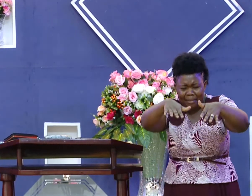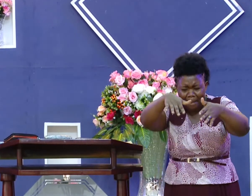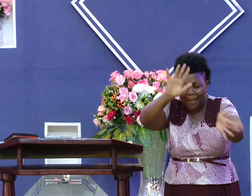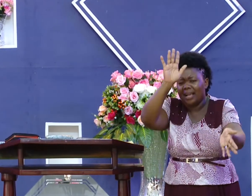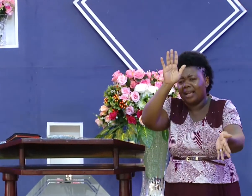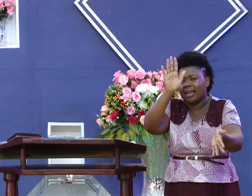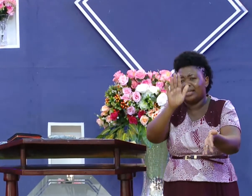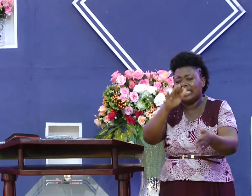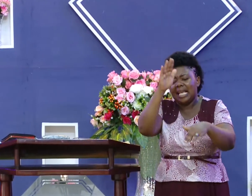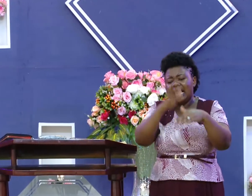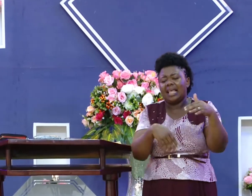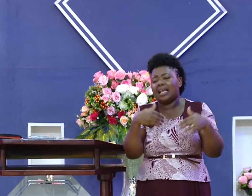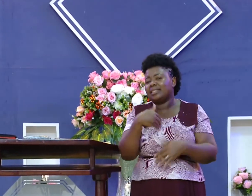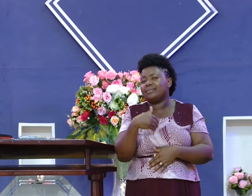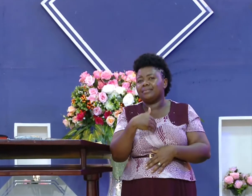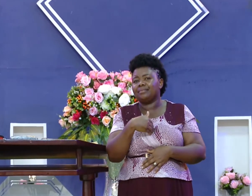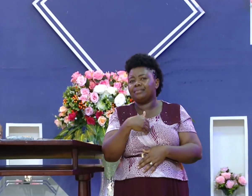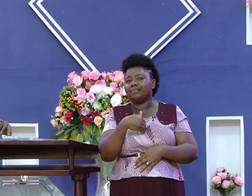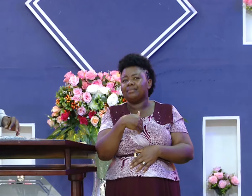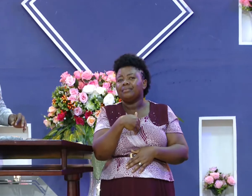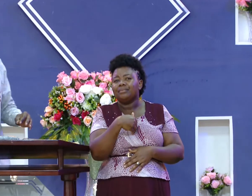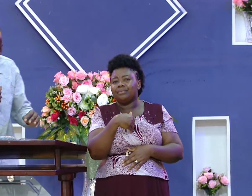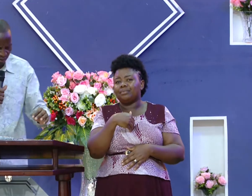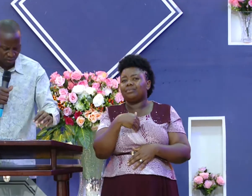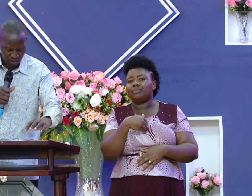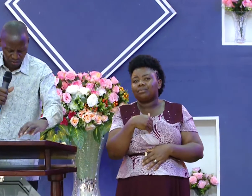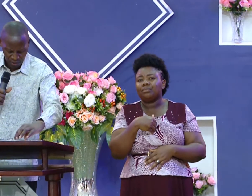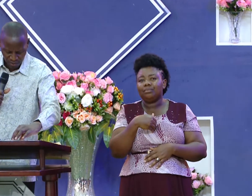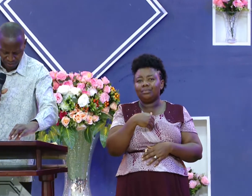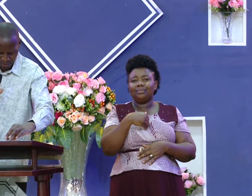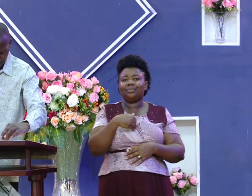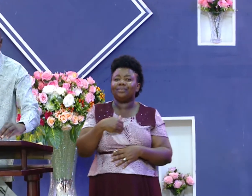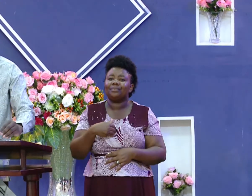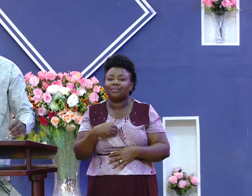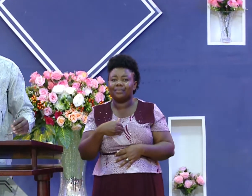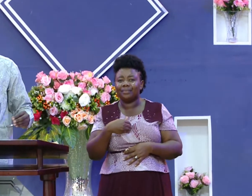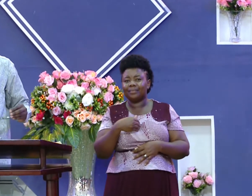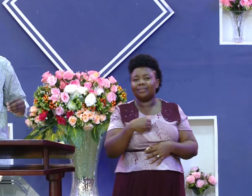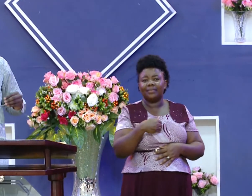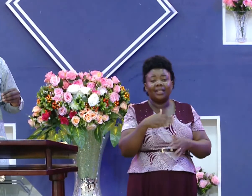She was far clean, and I folded my cleanness and neatness and put it far.